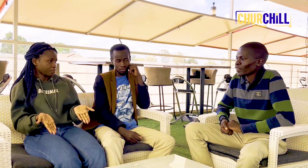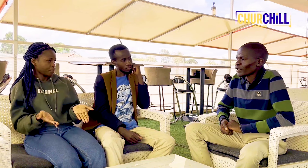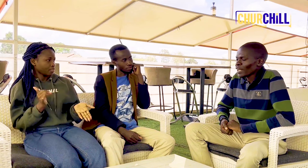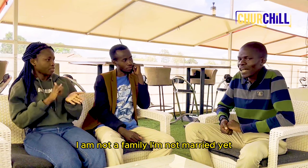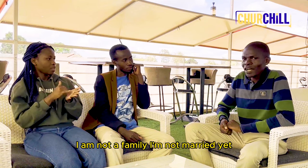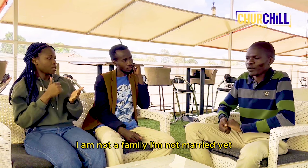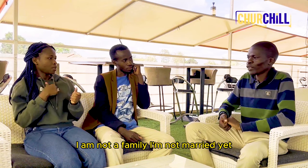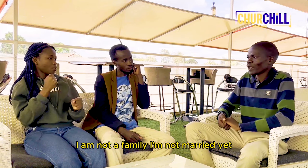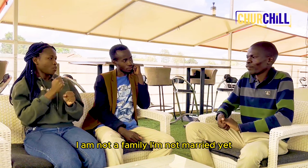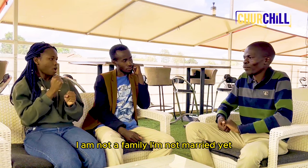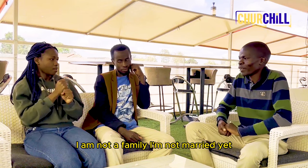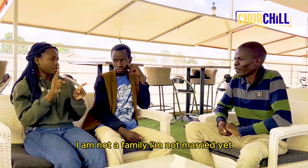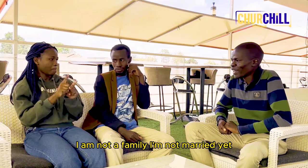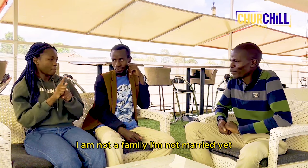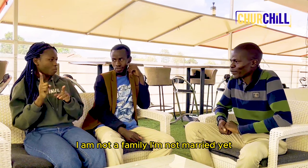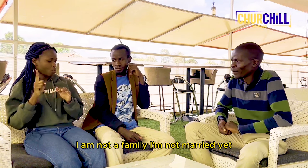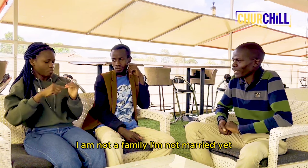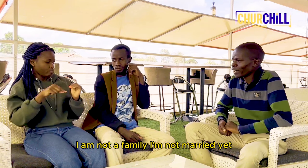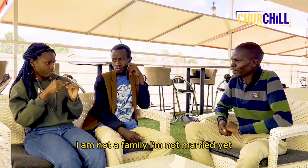I am not married yet.